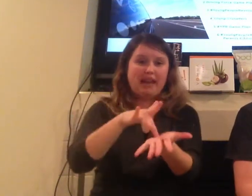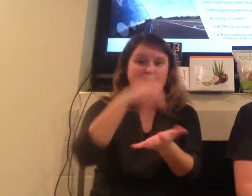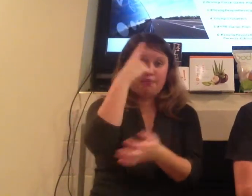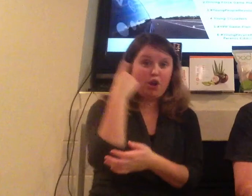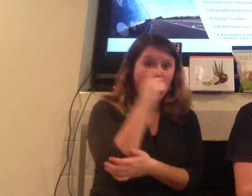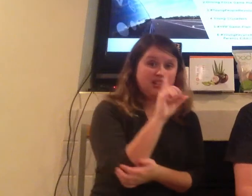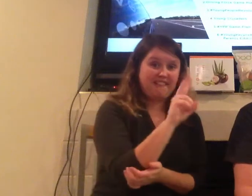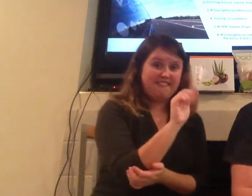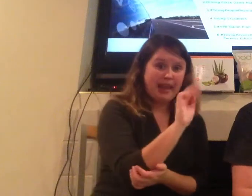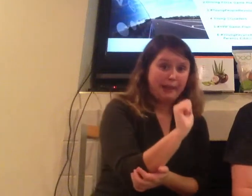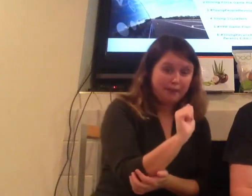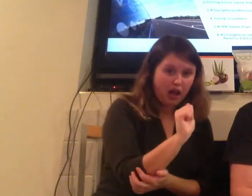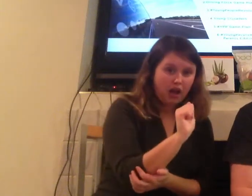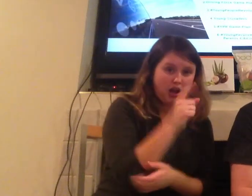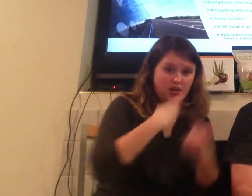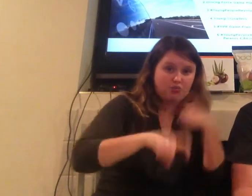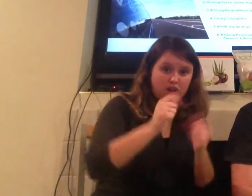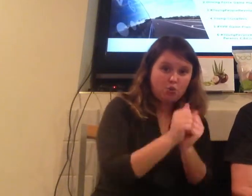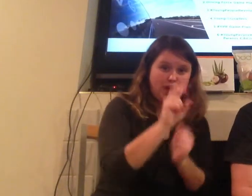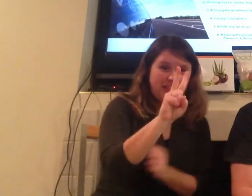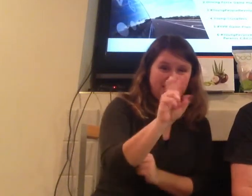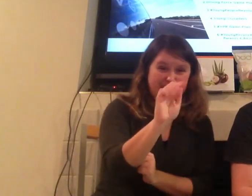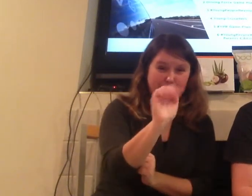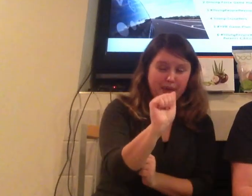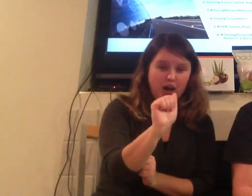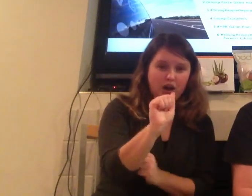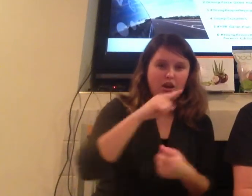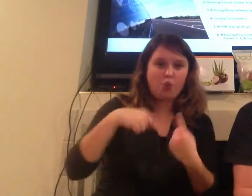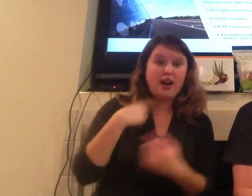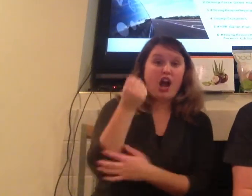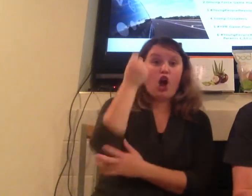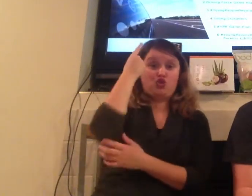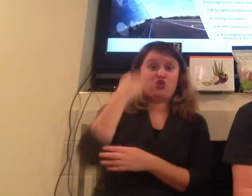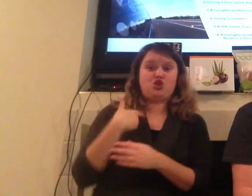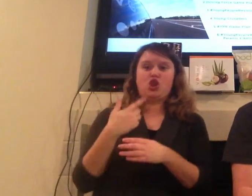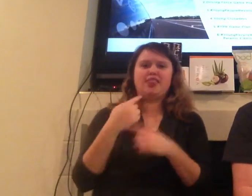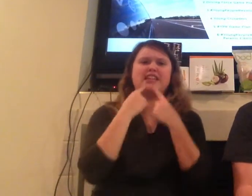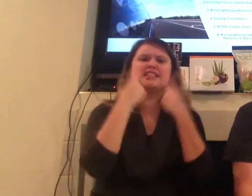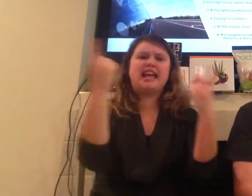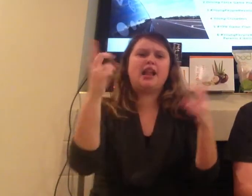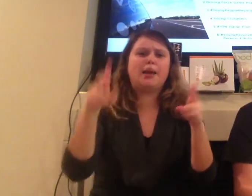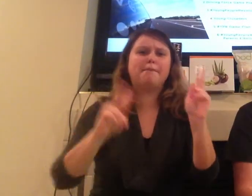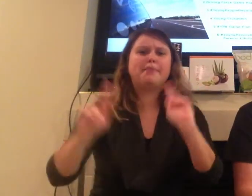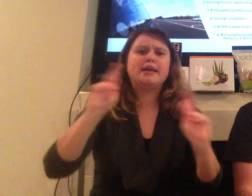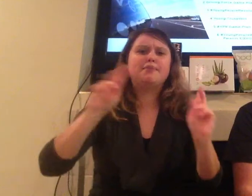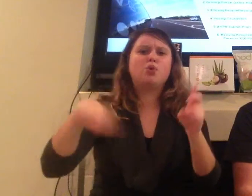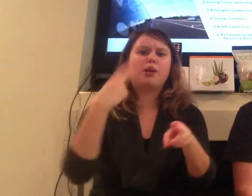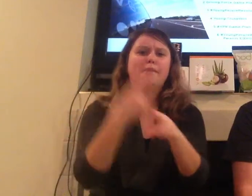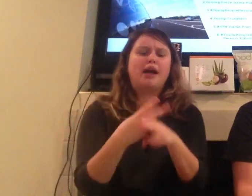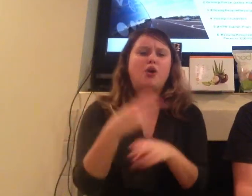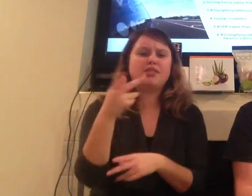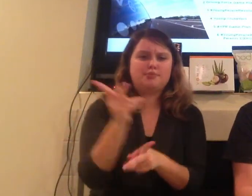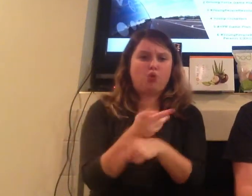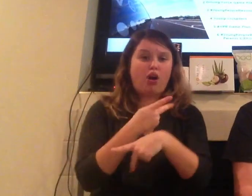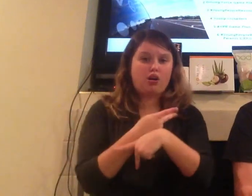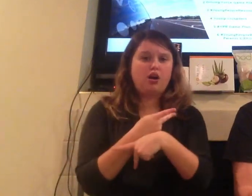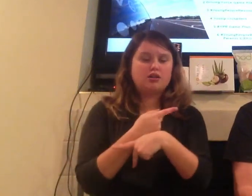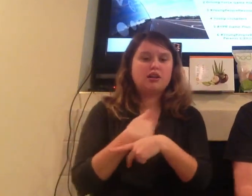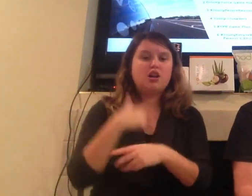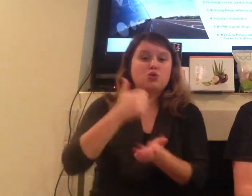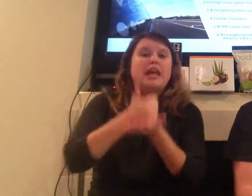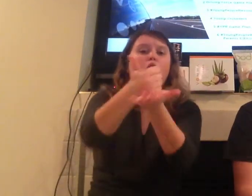exciting. And when I understood that sharing this product, I was actually helping somebody live a healthier, better